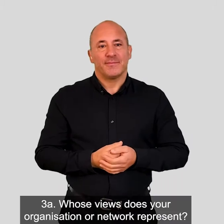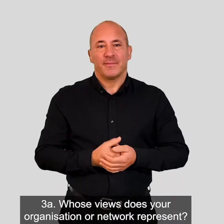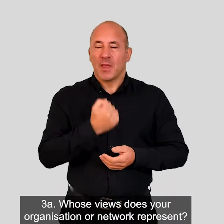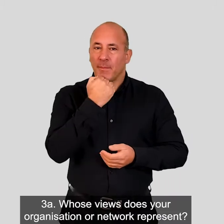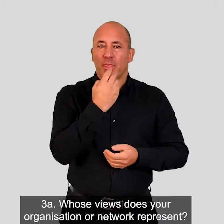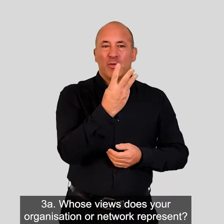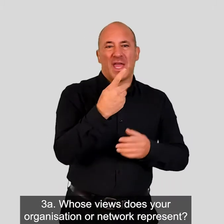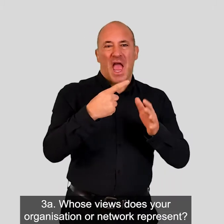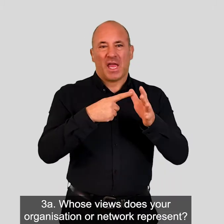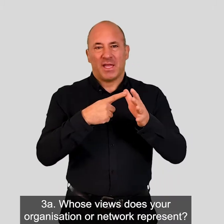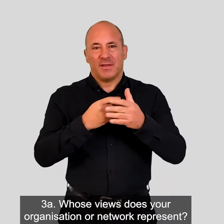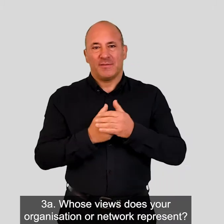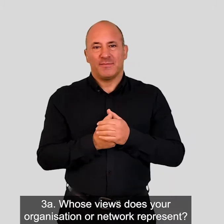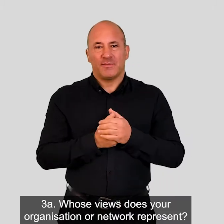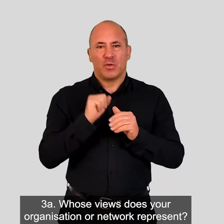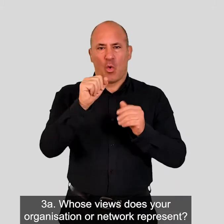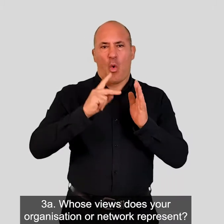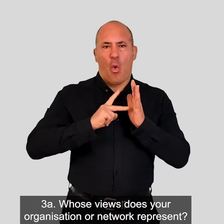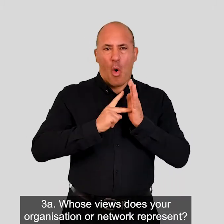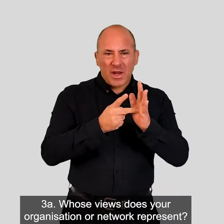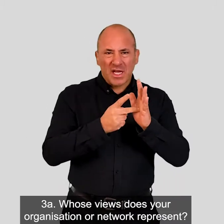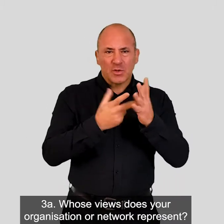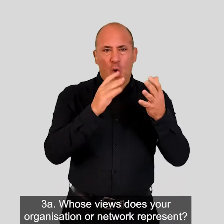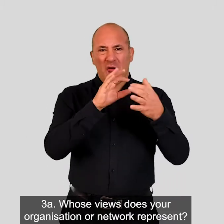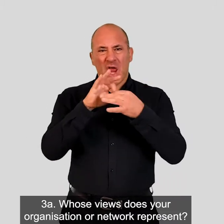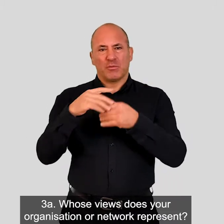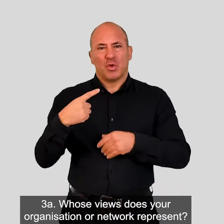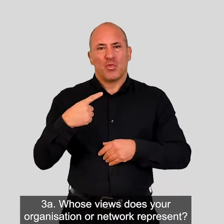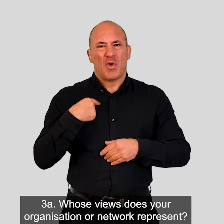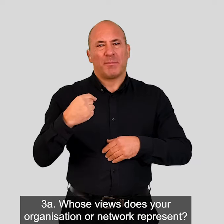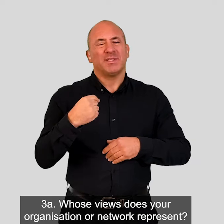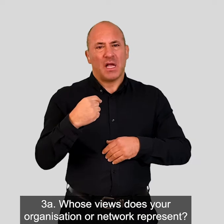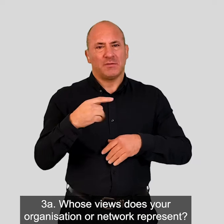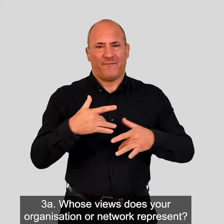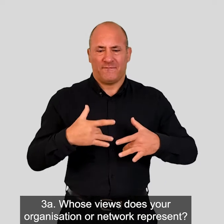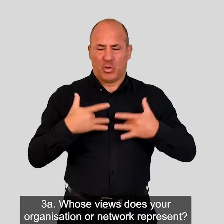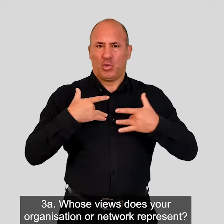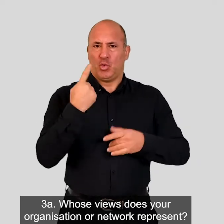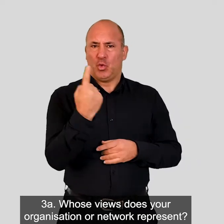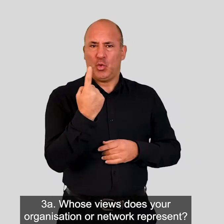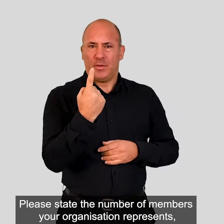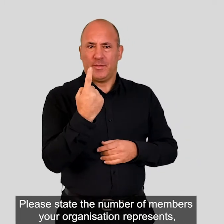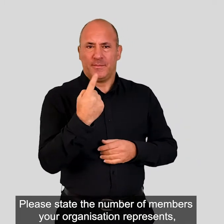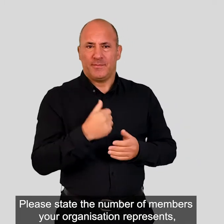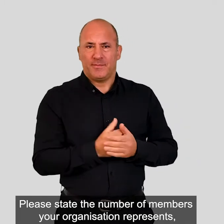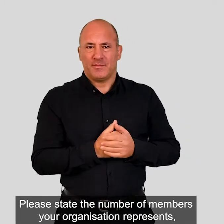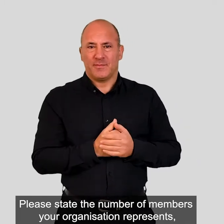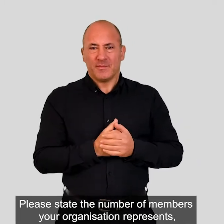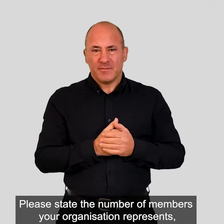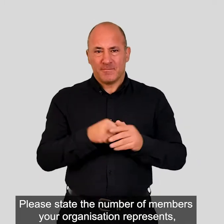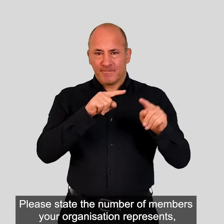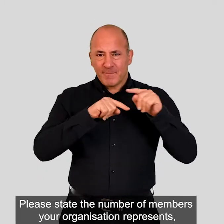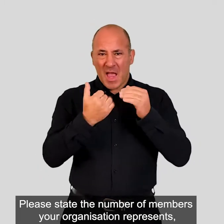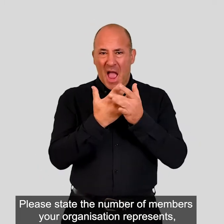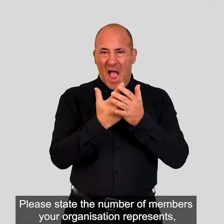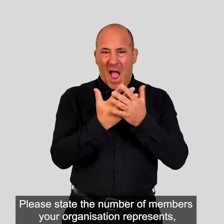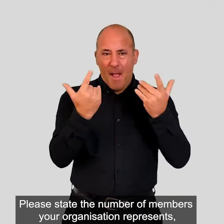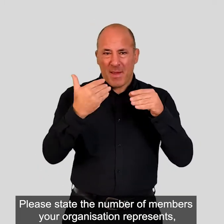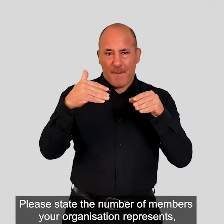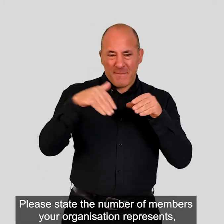3A. Whose views does your organization or network represent? Please state the number of members your